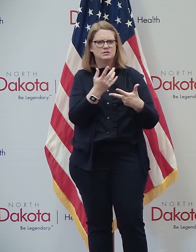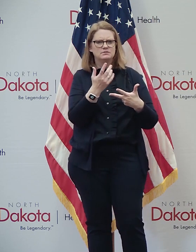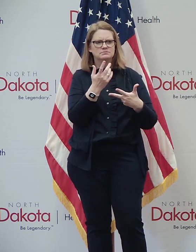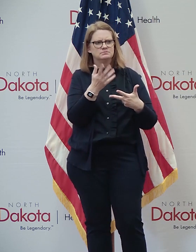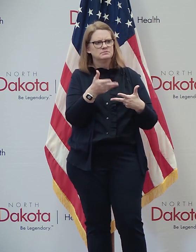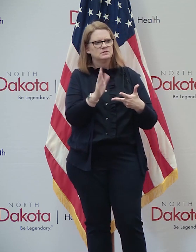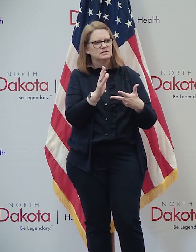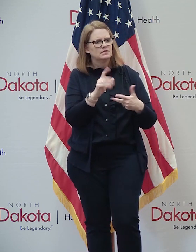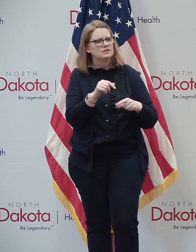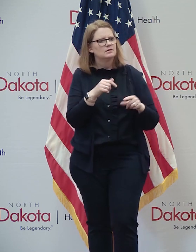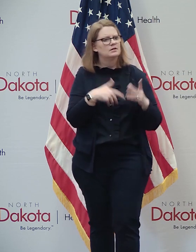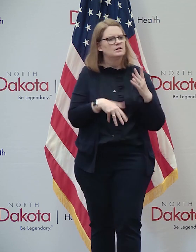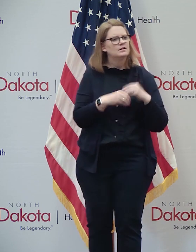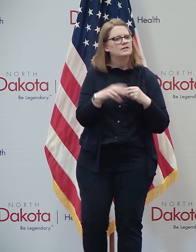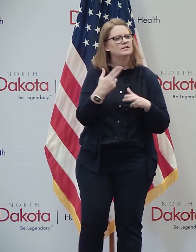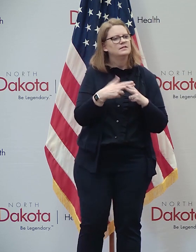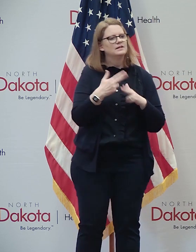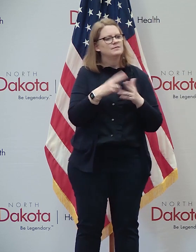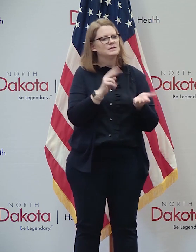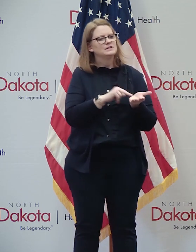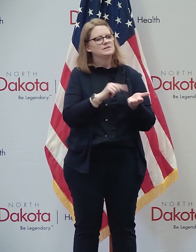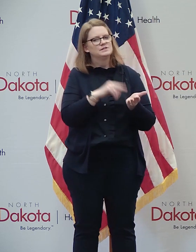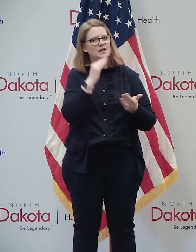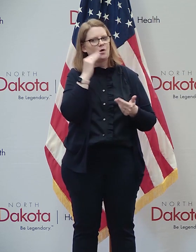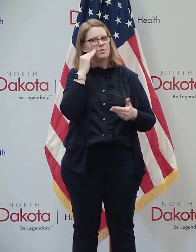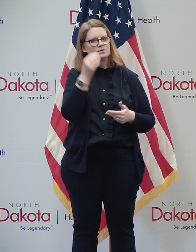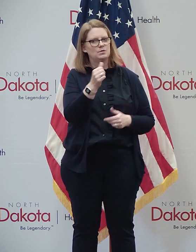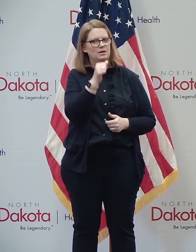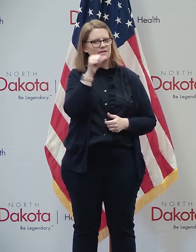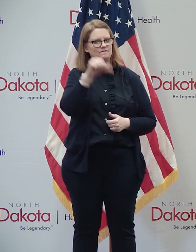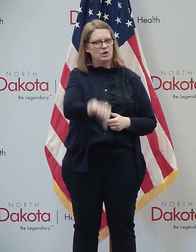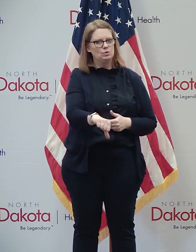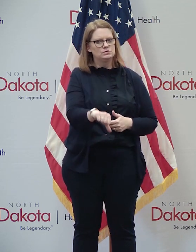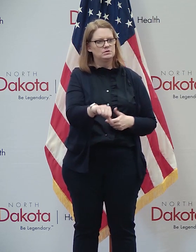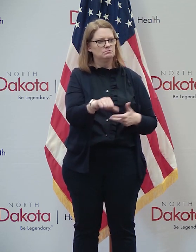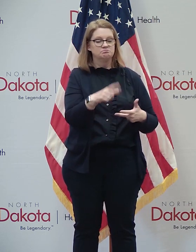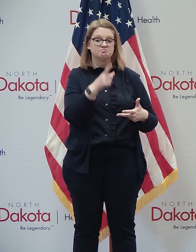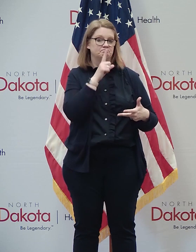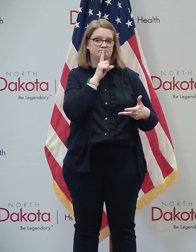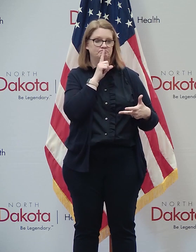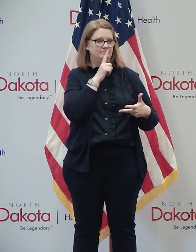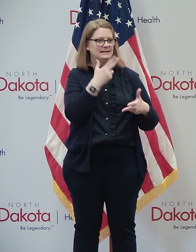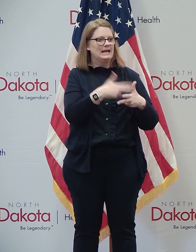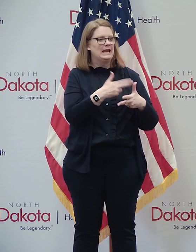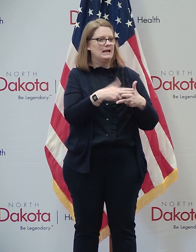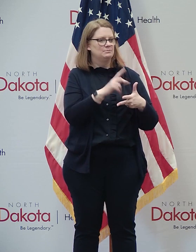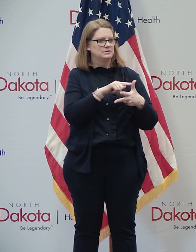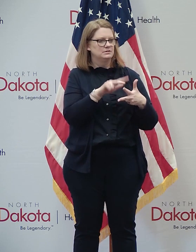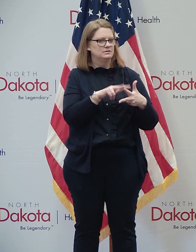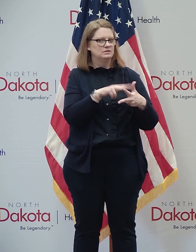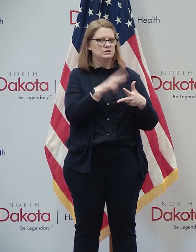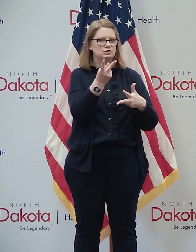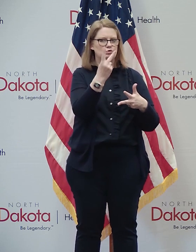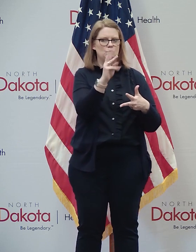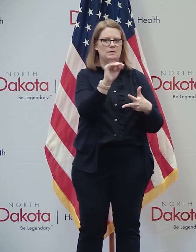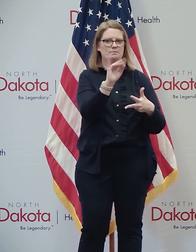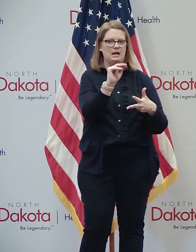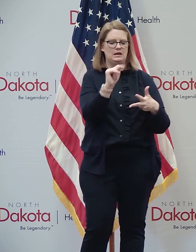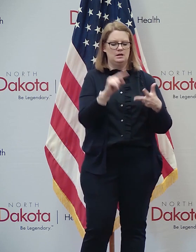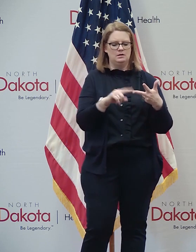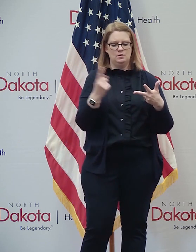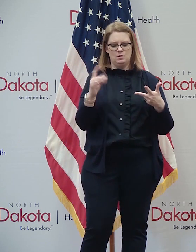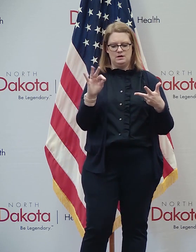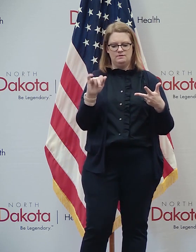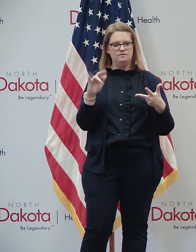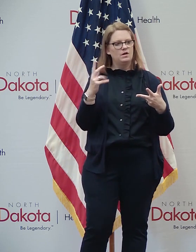now. I have to say I was a little surprised, but also just jogged my curiosity to find out. Makes me want to ask questions about what